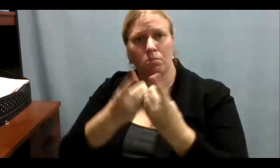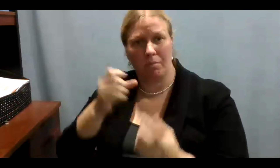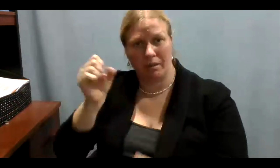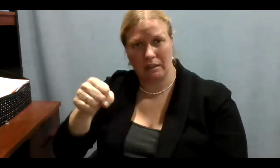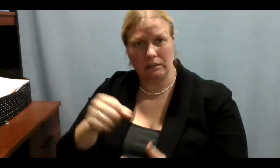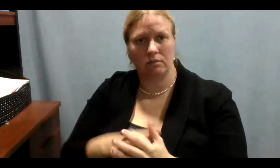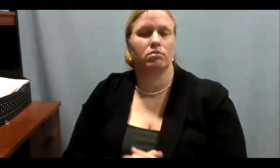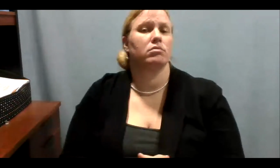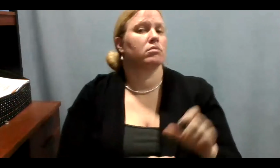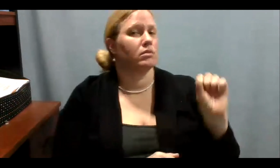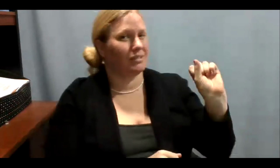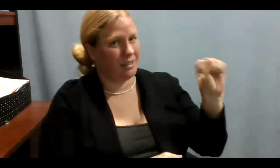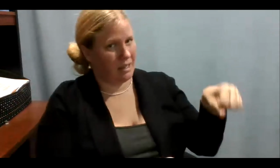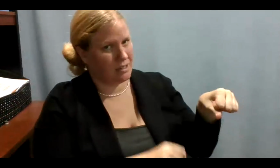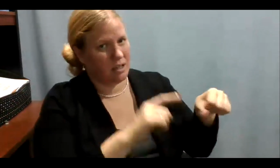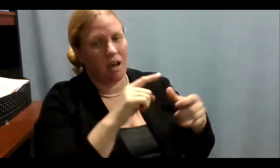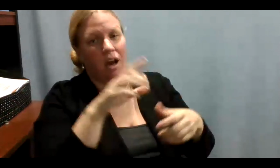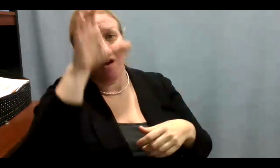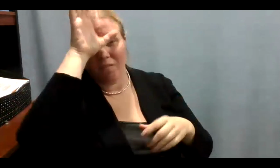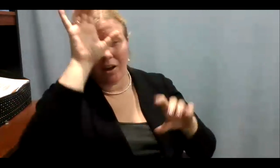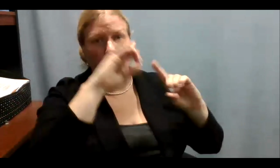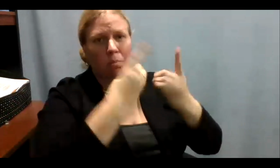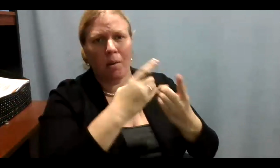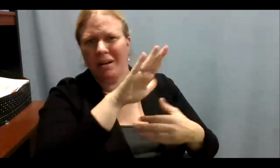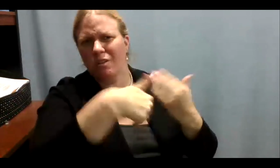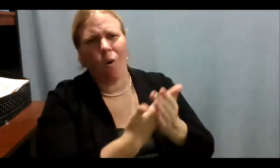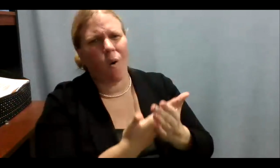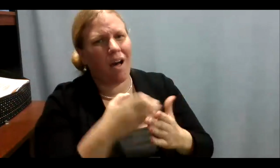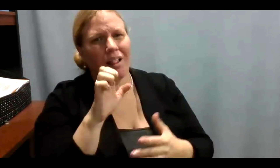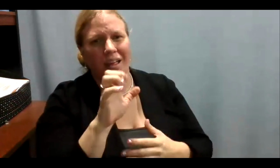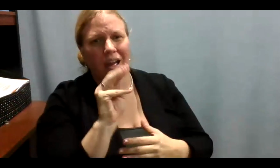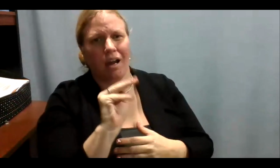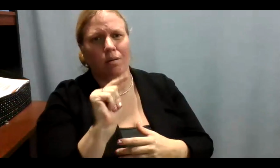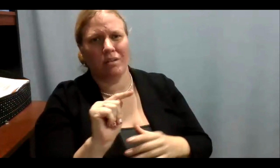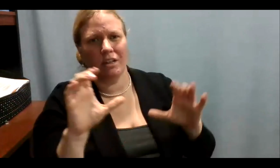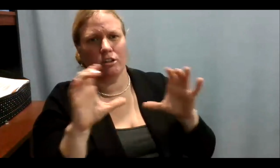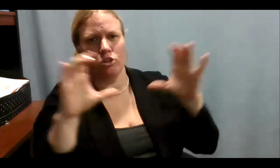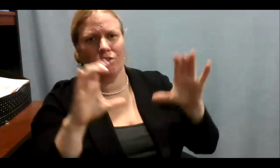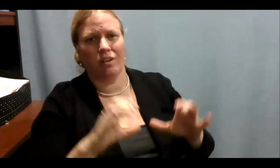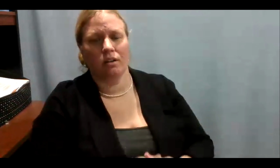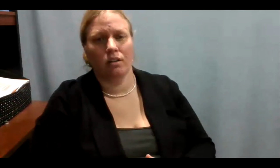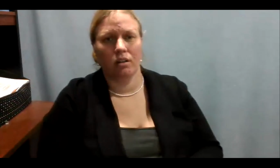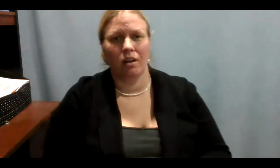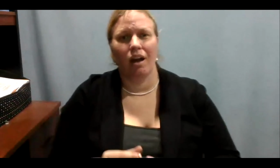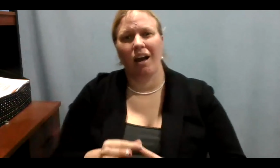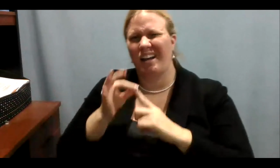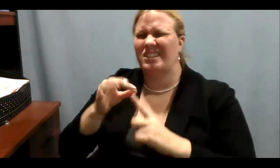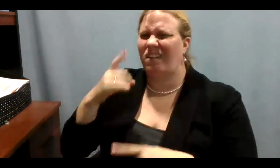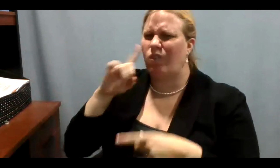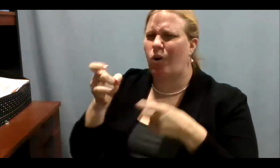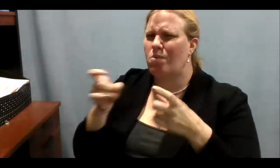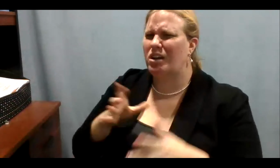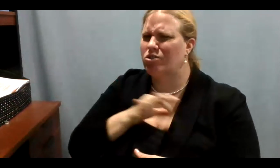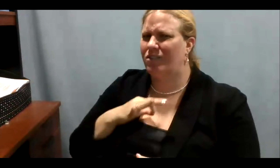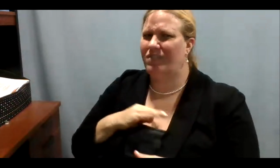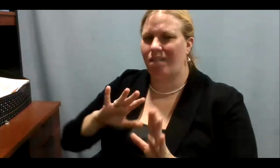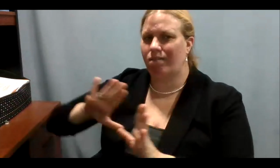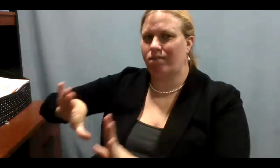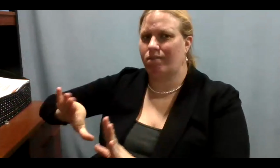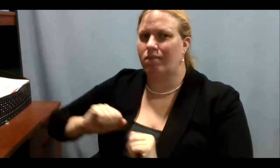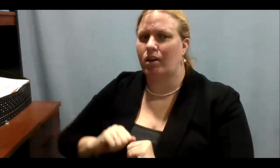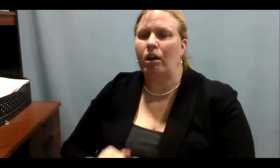Yes, they're all EMT certified. So they're eligible. Except for example, for administrative staff in the fire department.